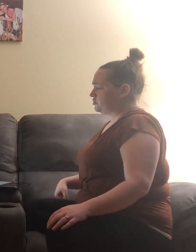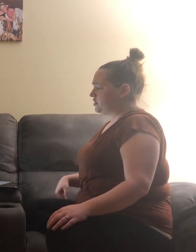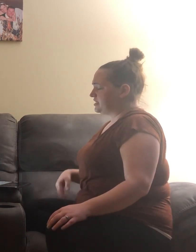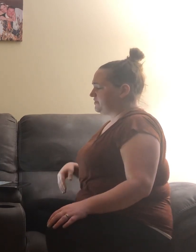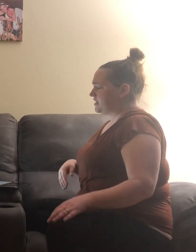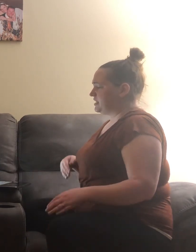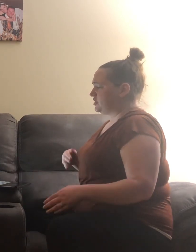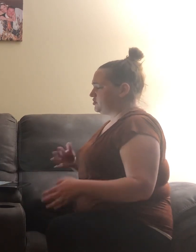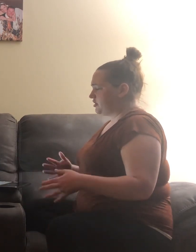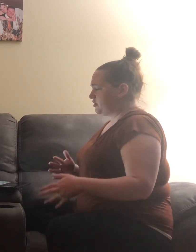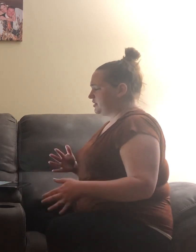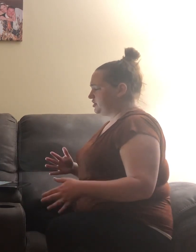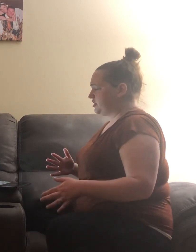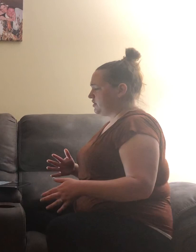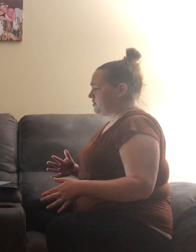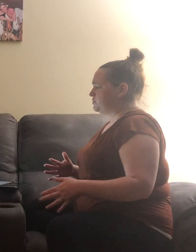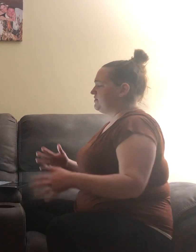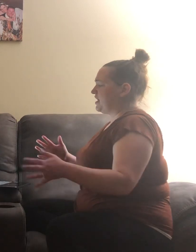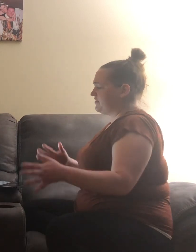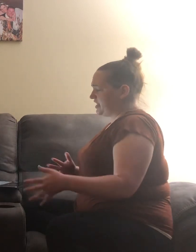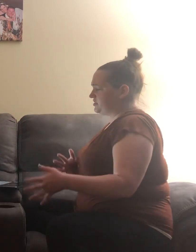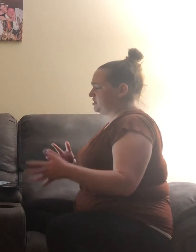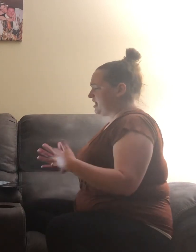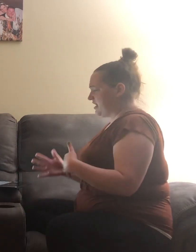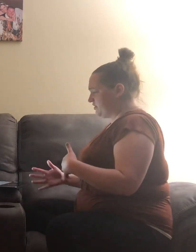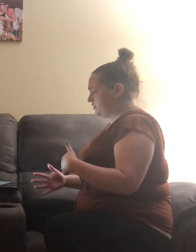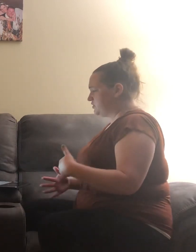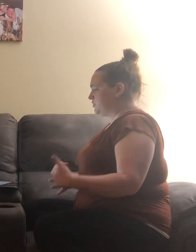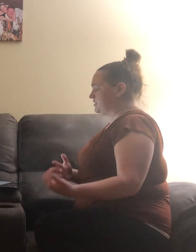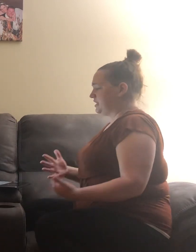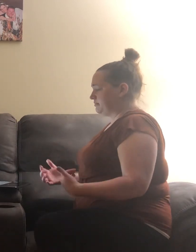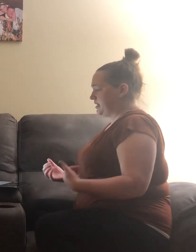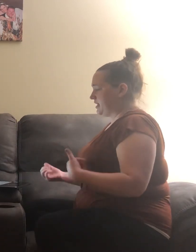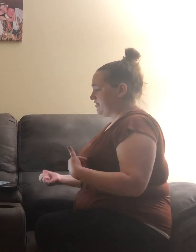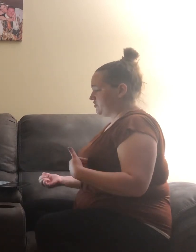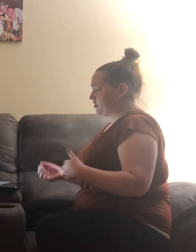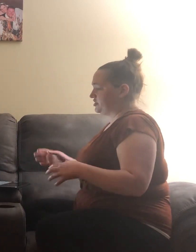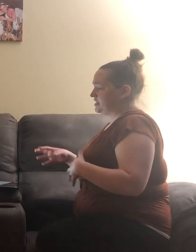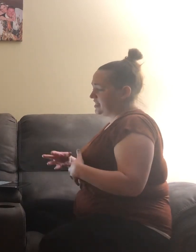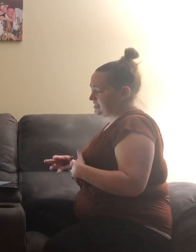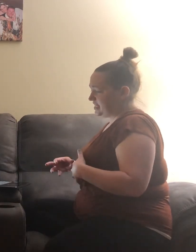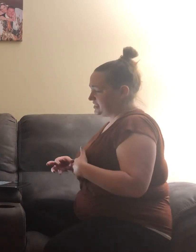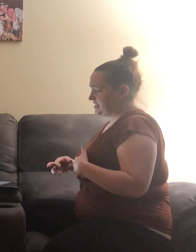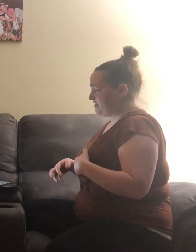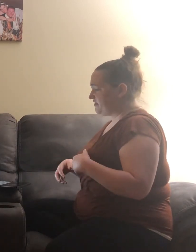as far as like trigger question goes, we've kind of answered a lot of those. You were telling me a lot of the triggers and the intake stuff.